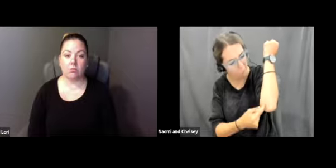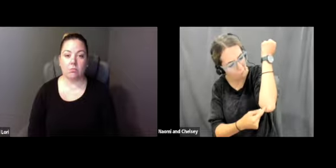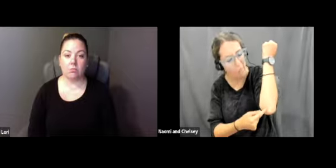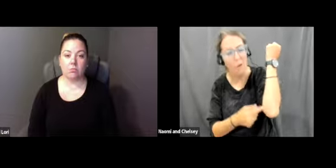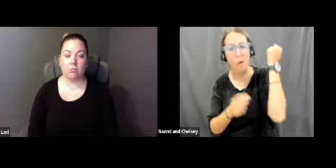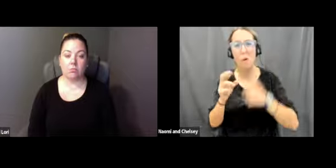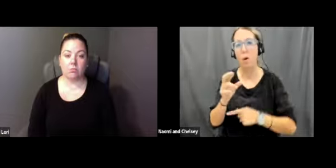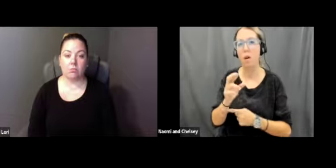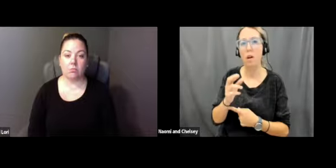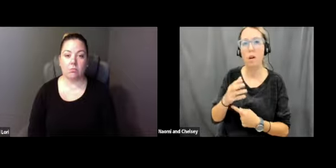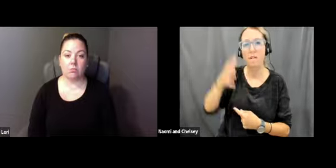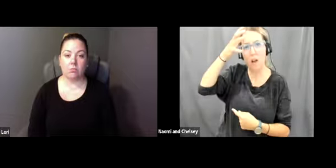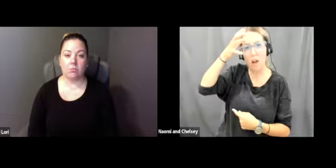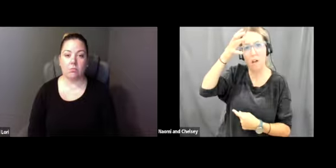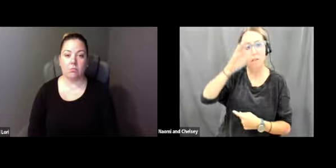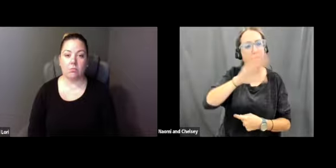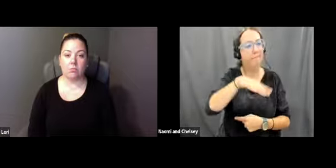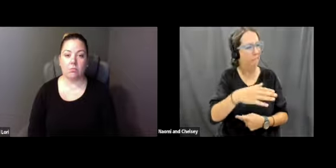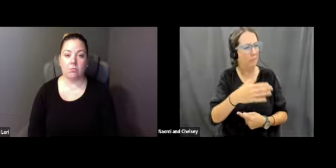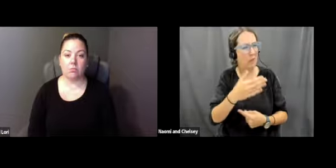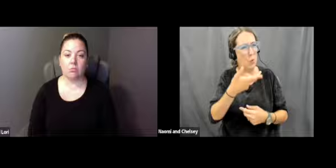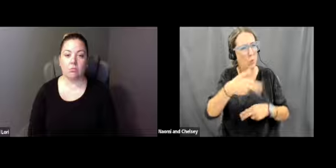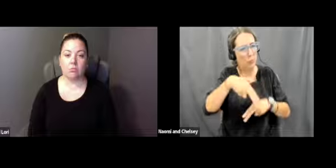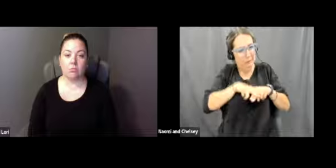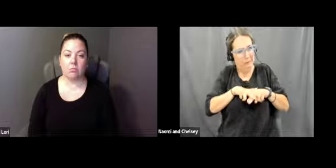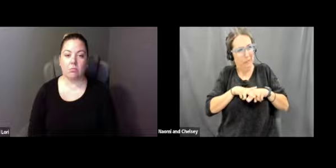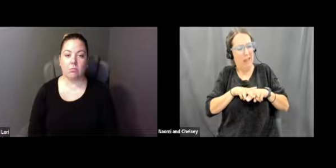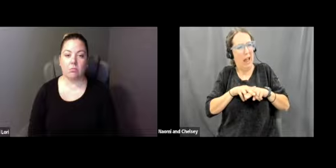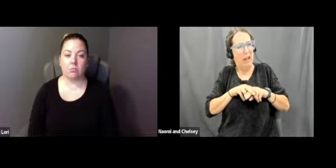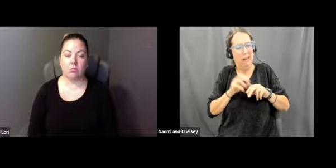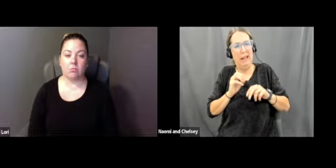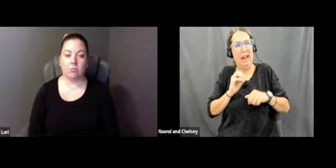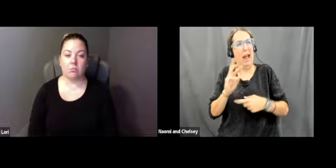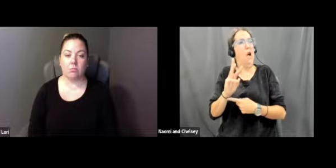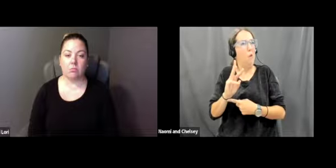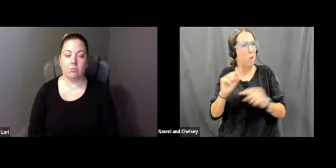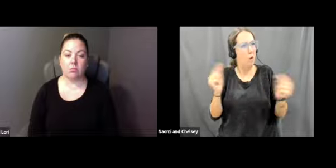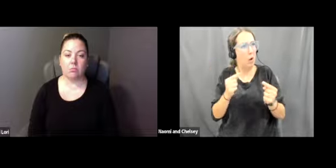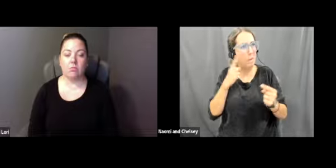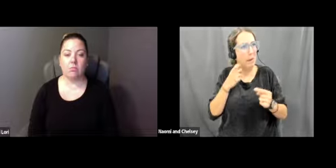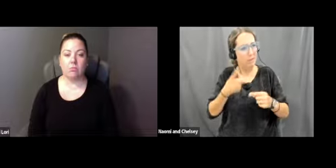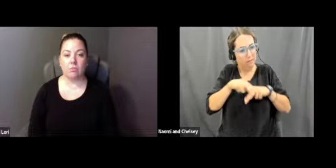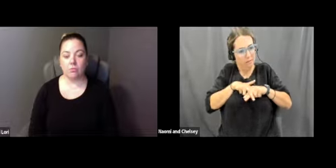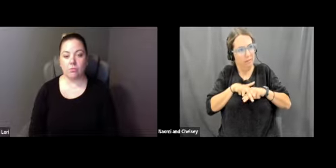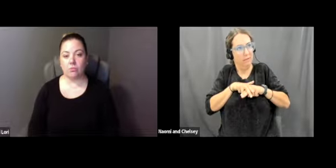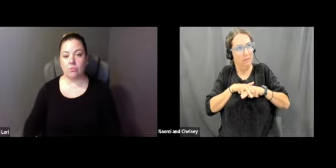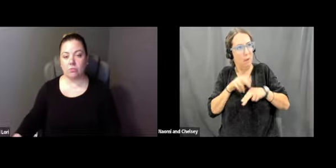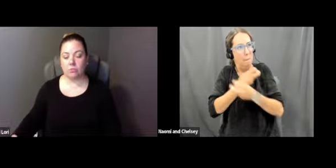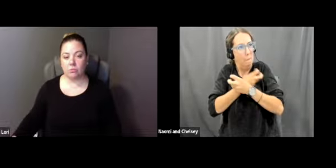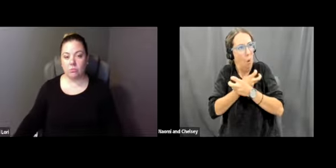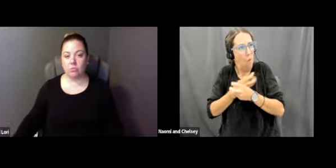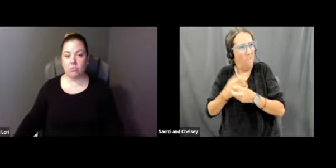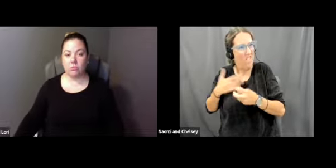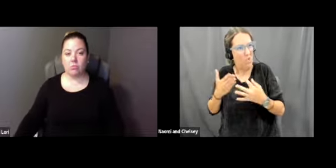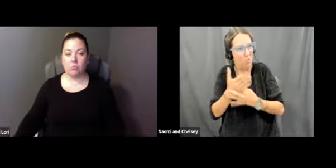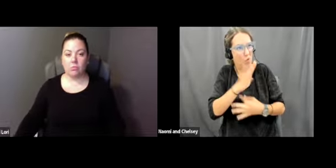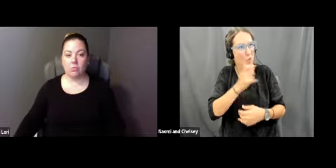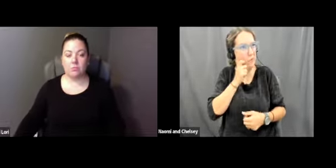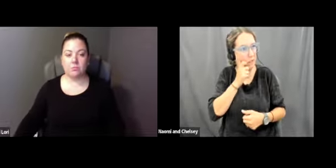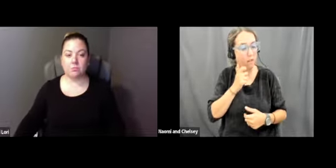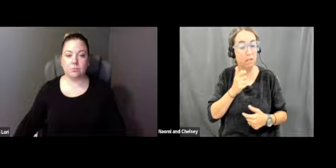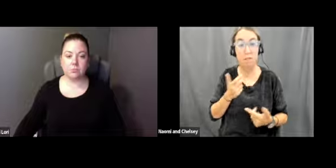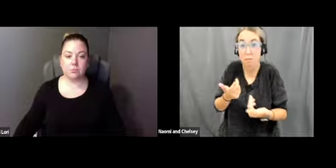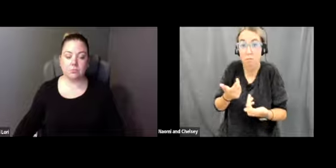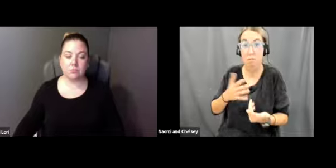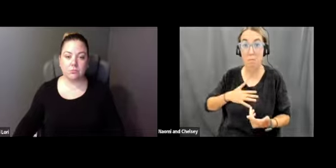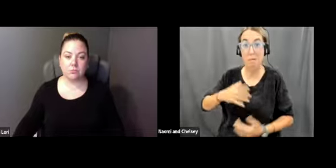bony. And it was just normal for me my whole life to be told I was skinny. And I didn't really